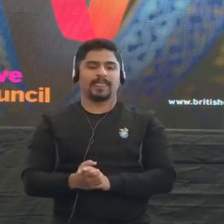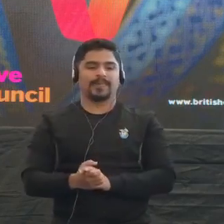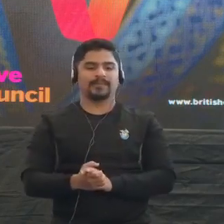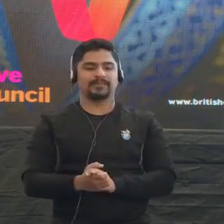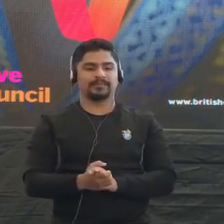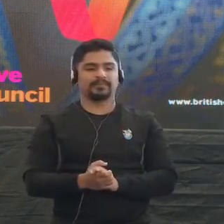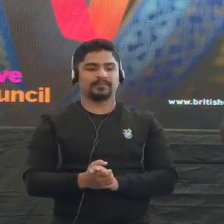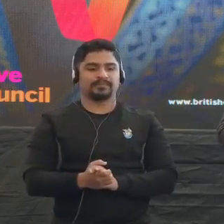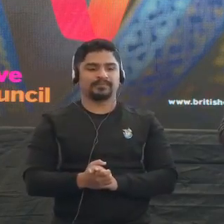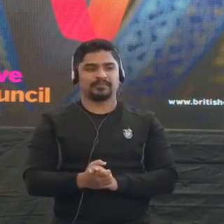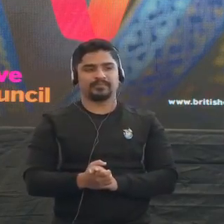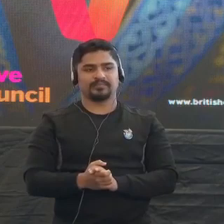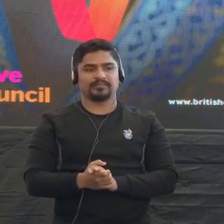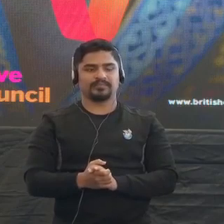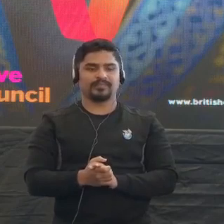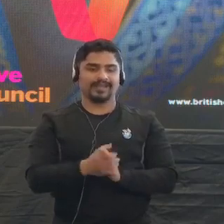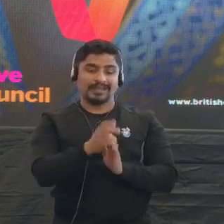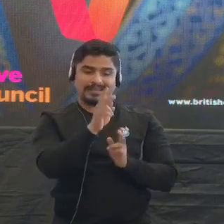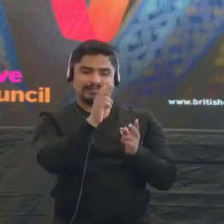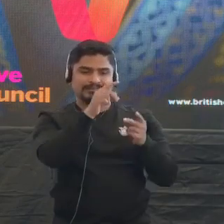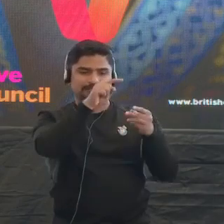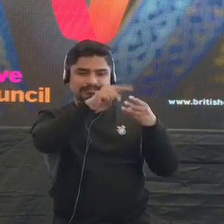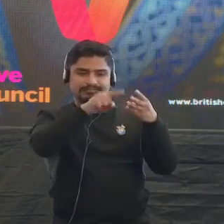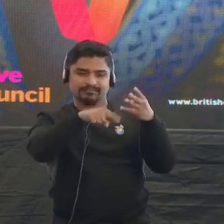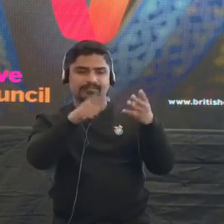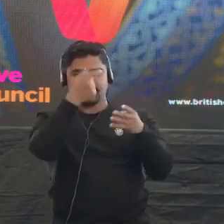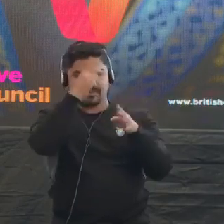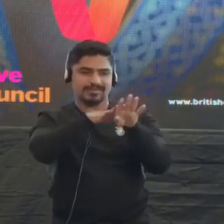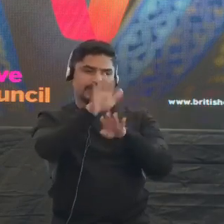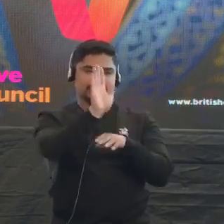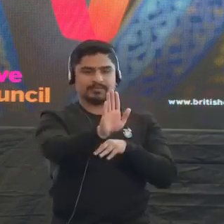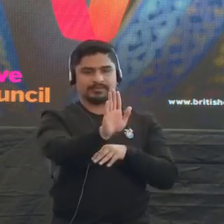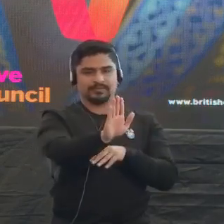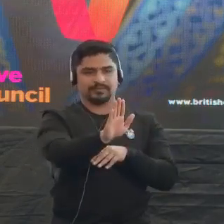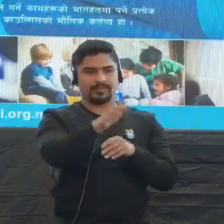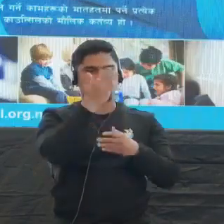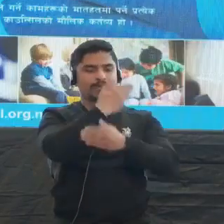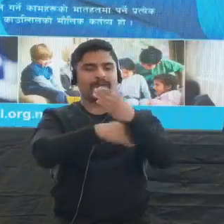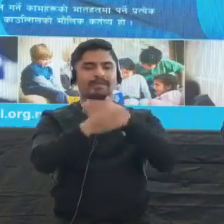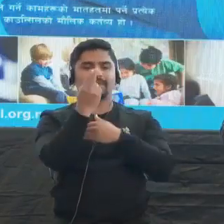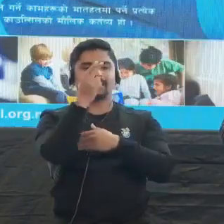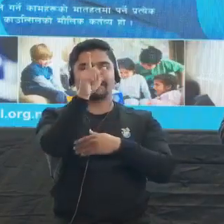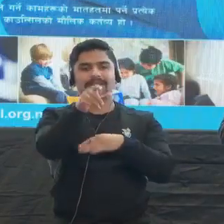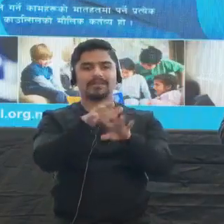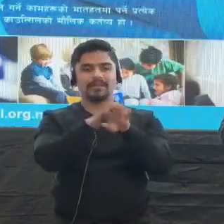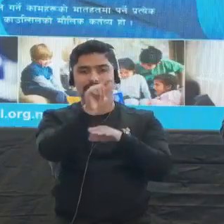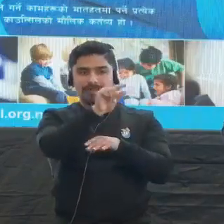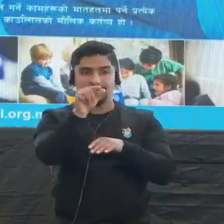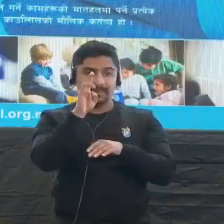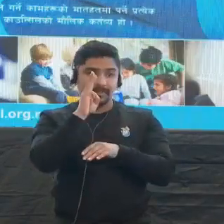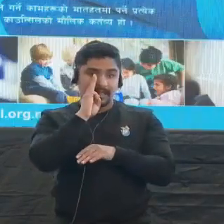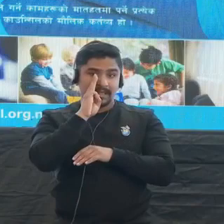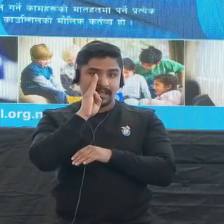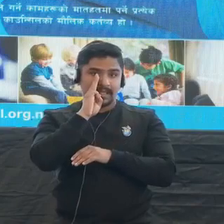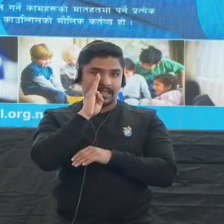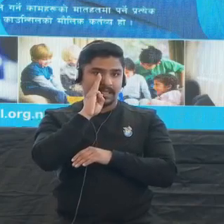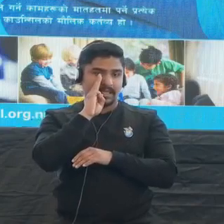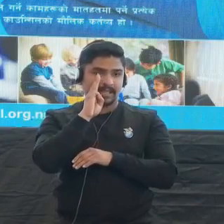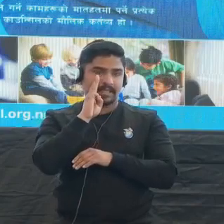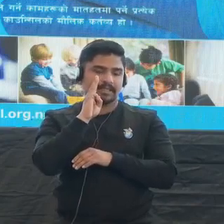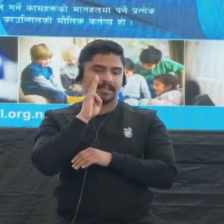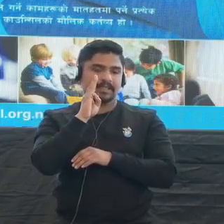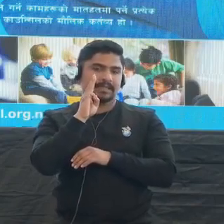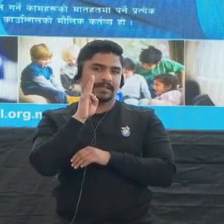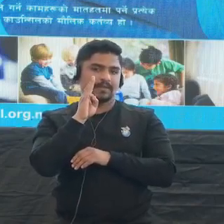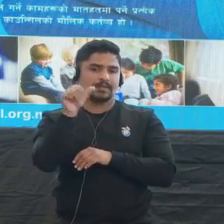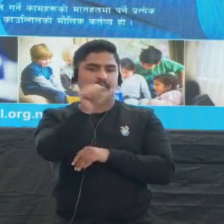So these are the problems of disabled persons, why they they are excluded